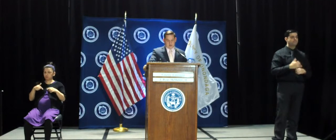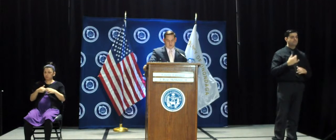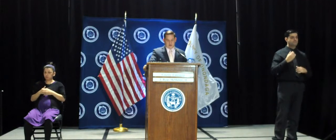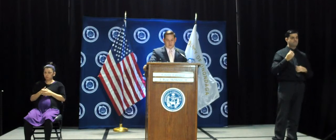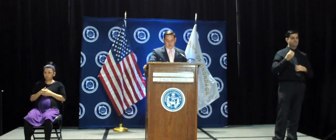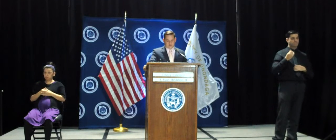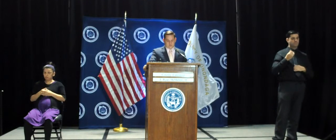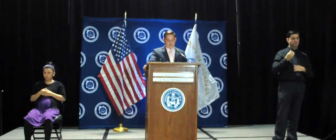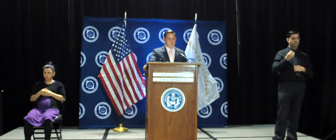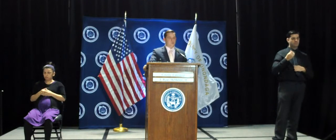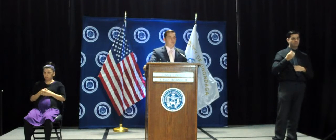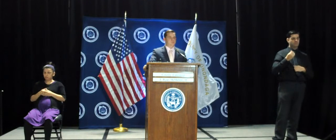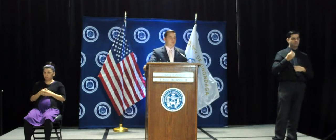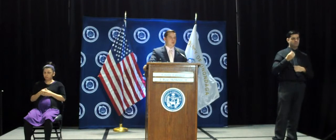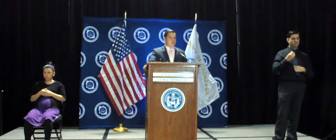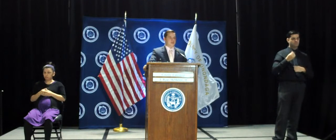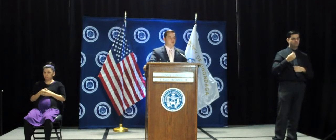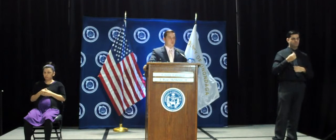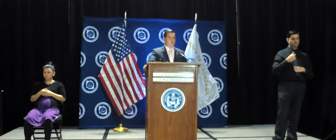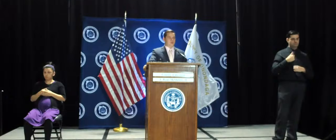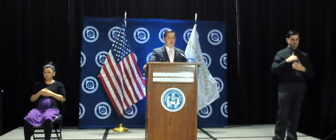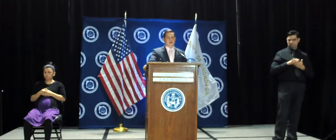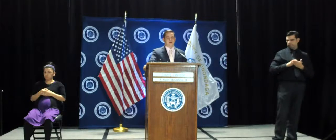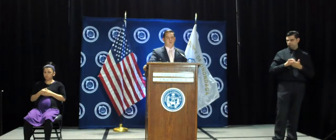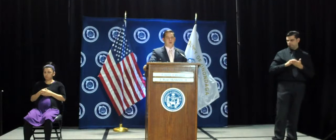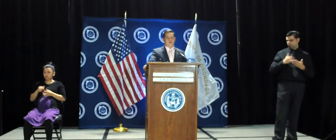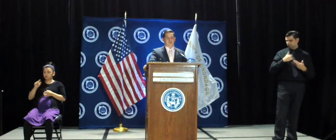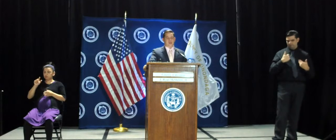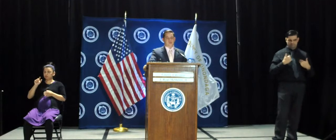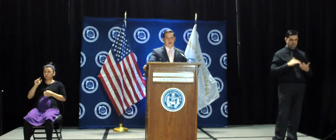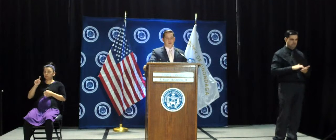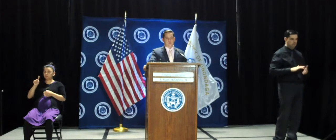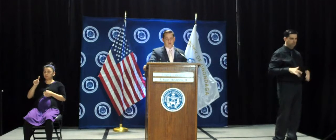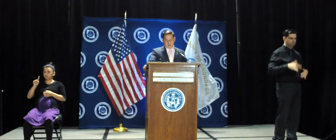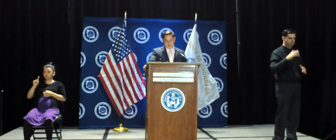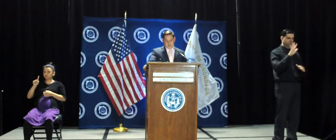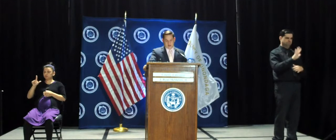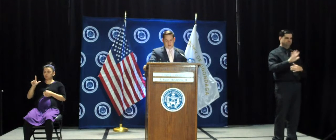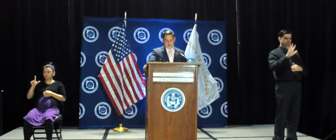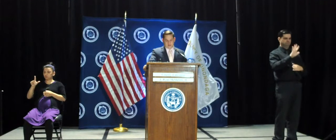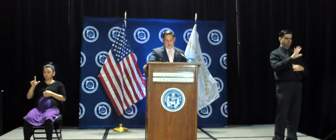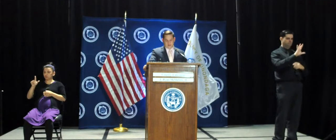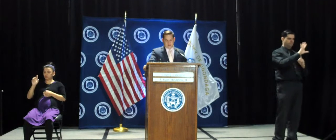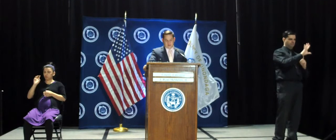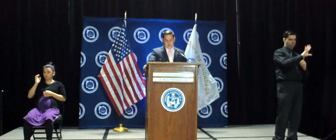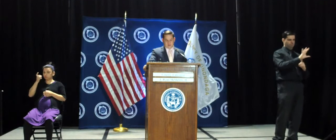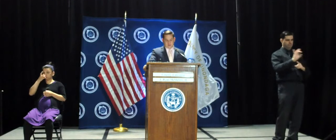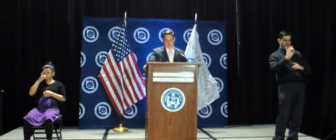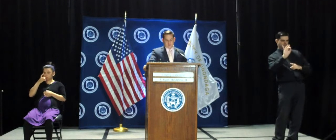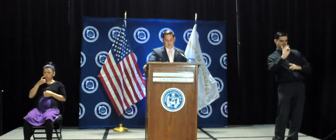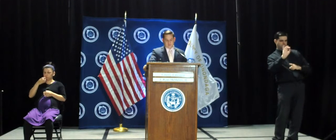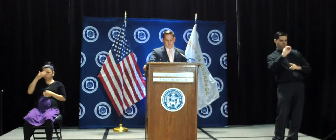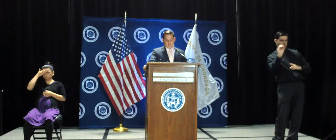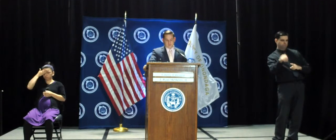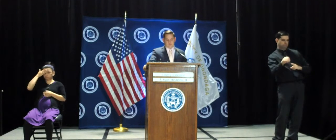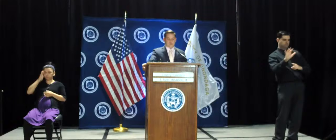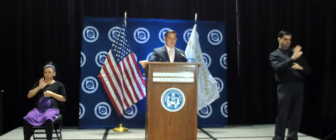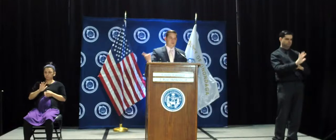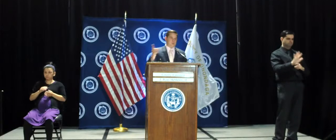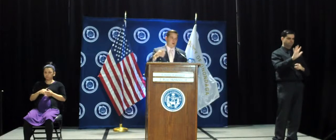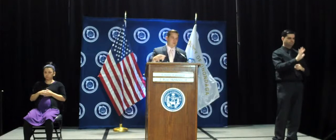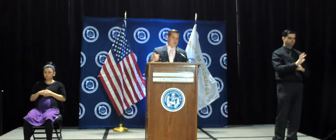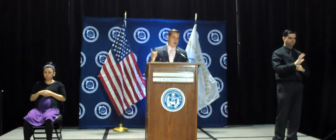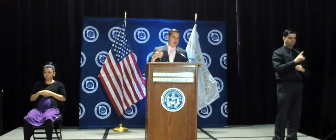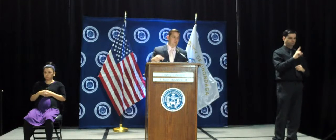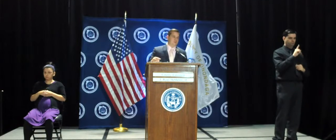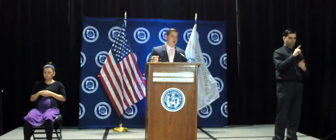1779. I don't have a calculator in front of me, but that's what we look at. Now, what can change now is that the because